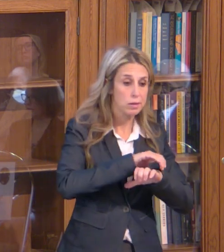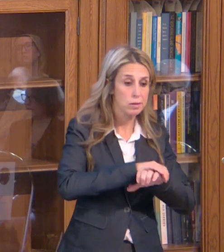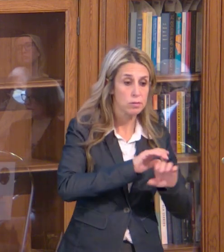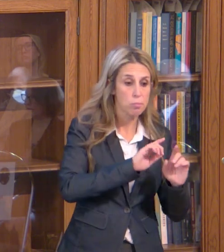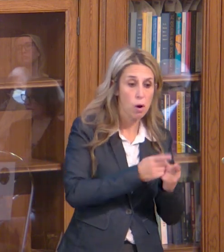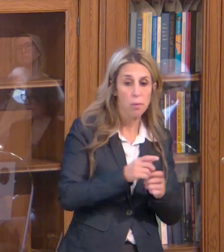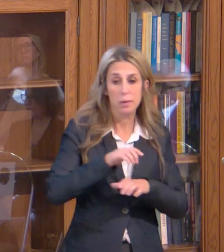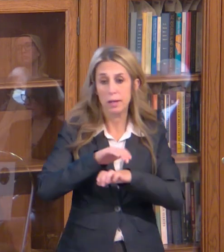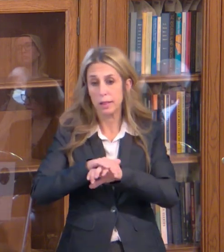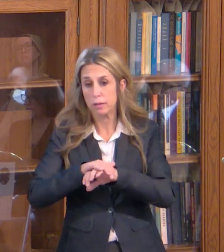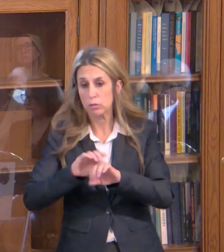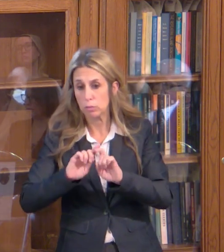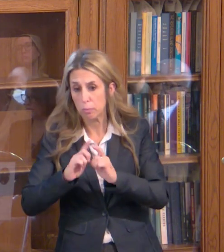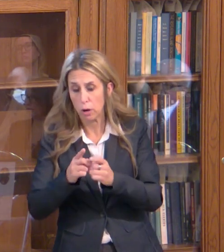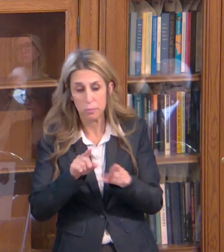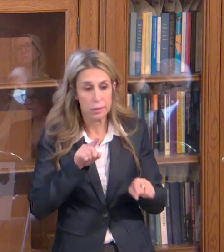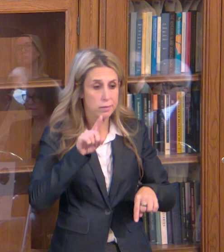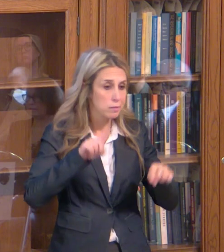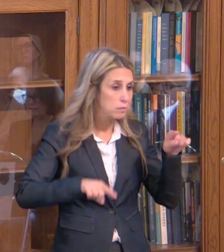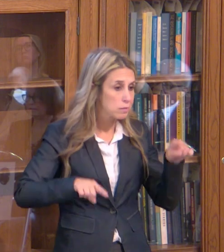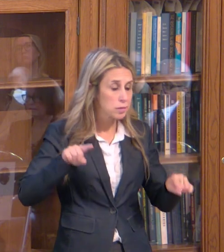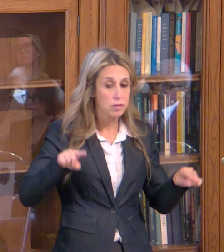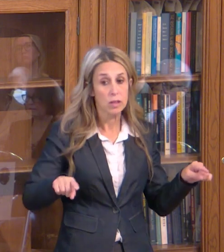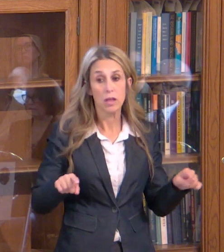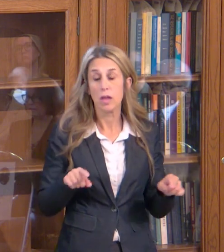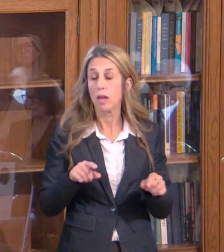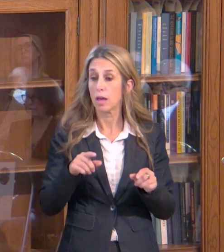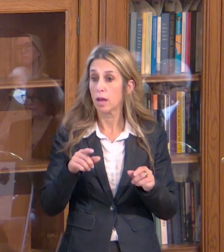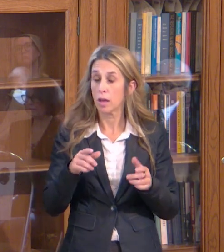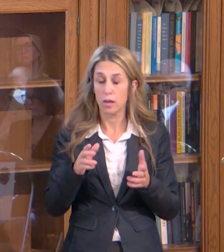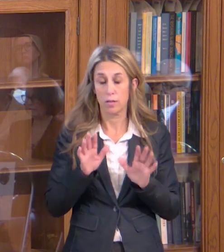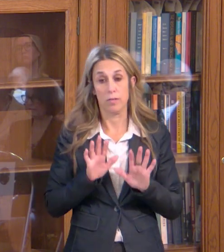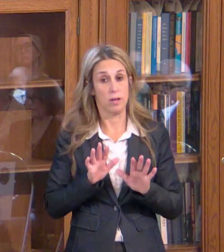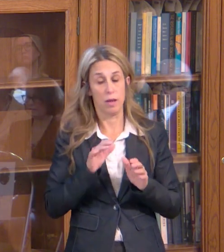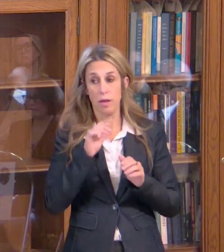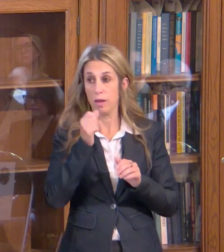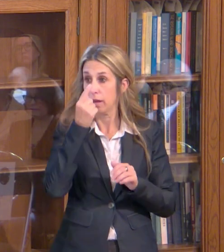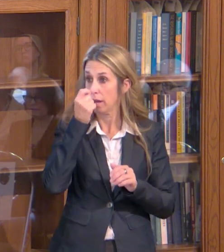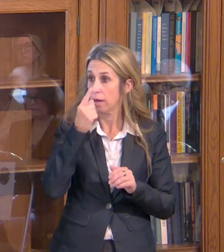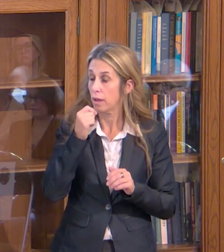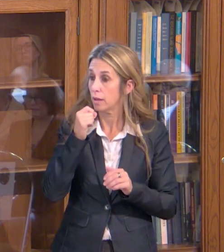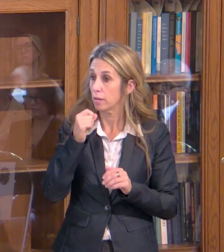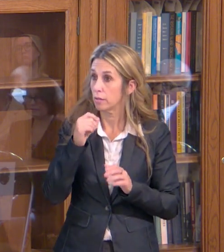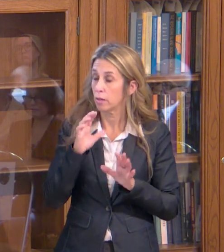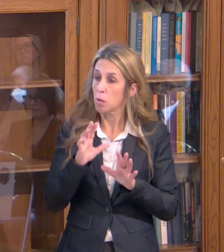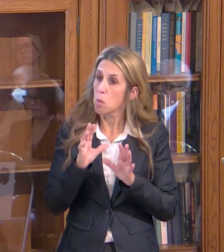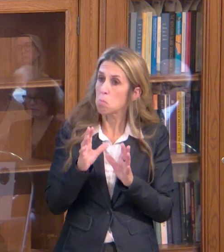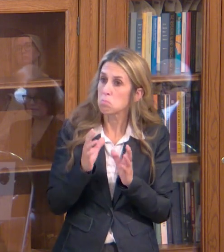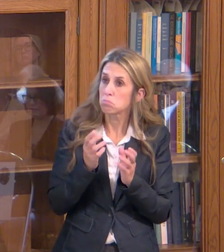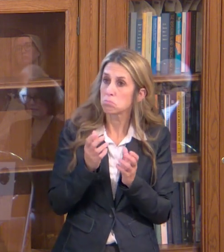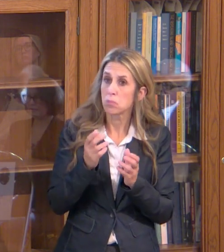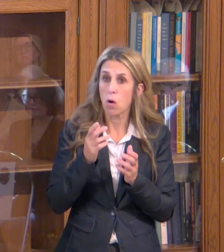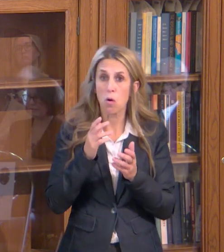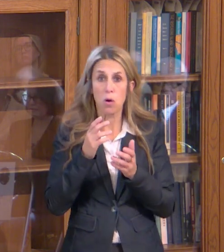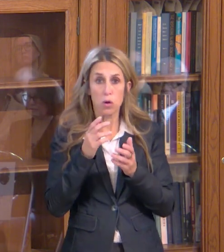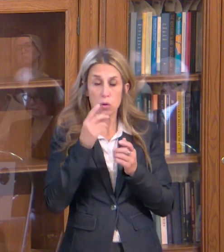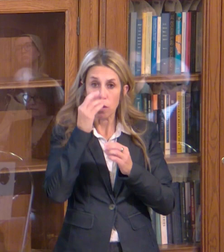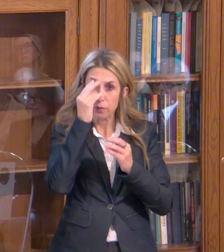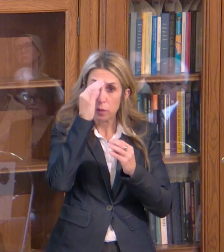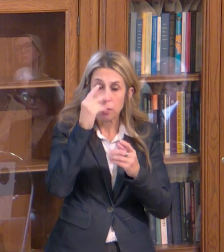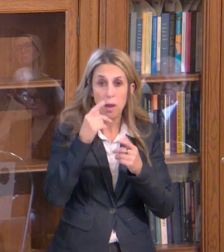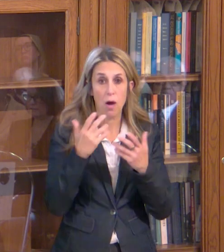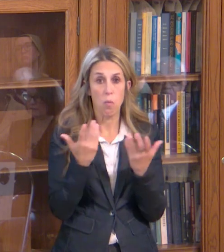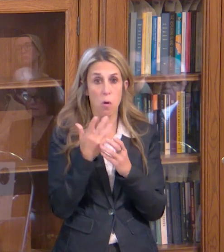English Department and the the decisions I mean this is not an uncontroversial issue what goes into